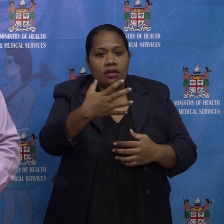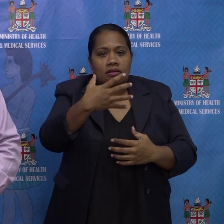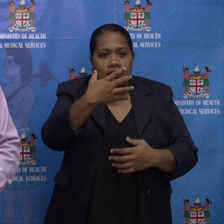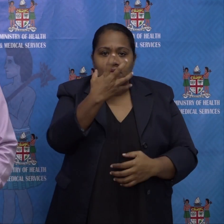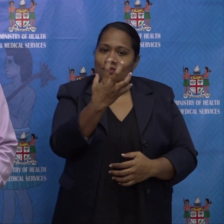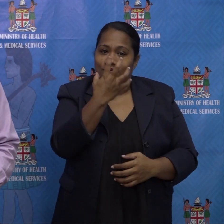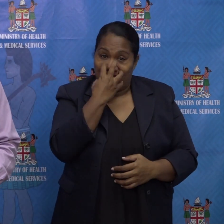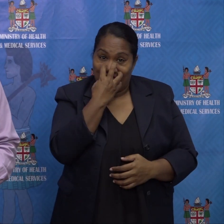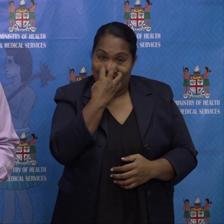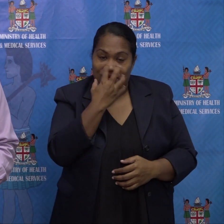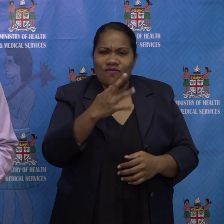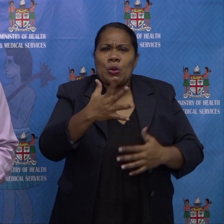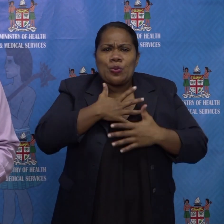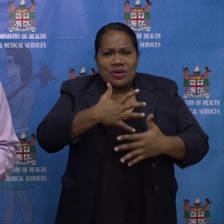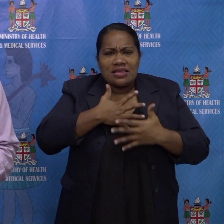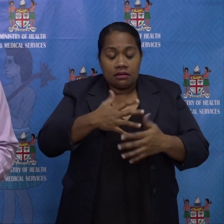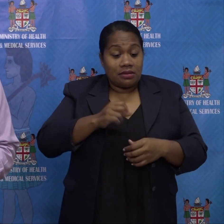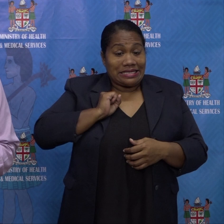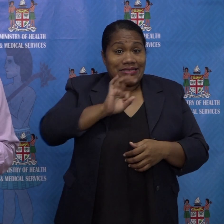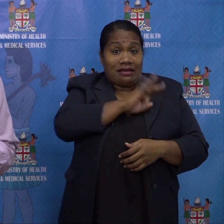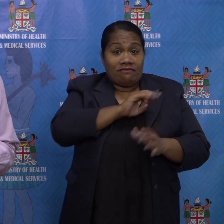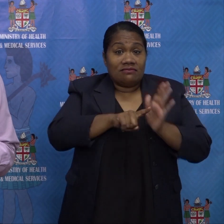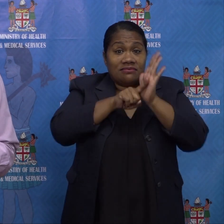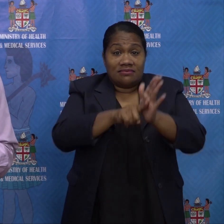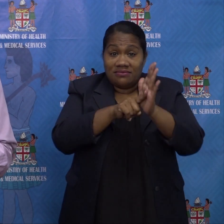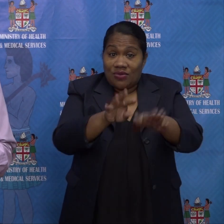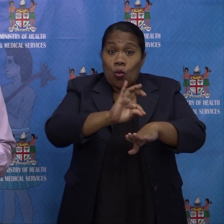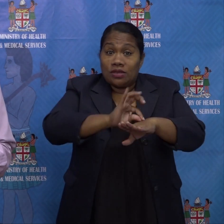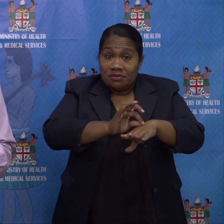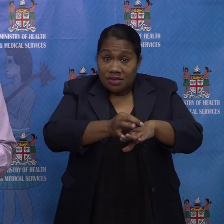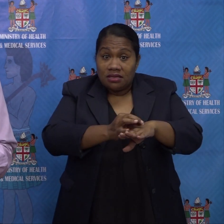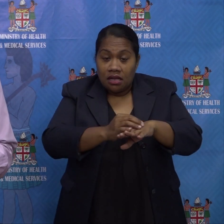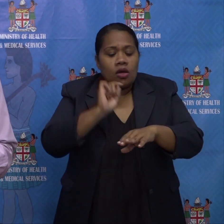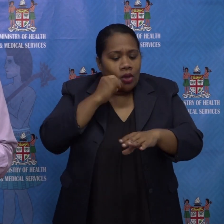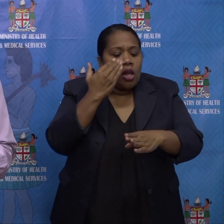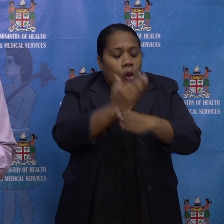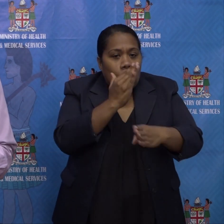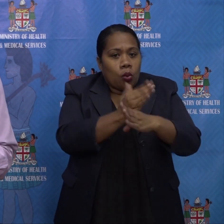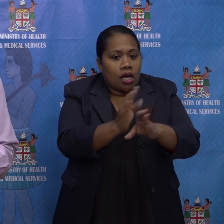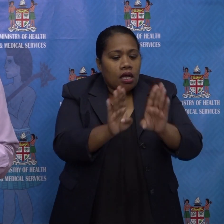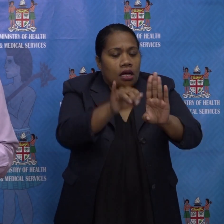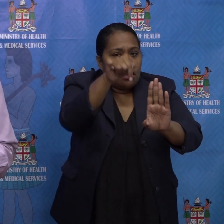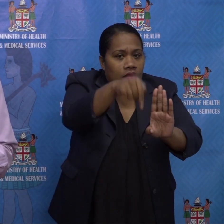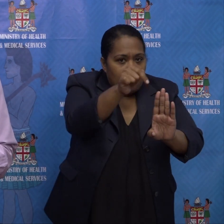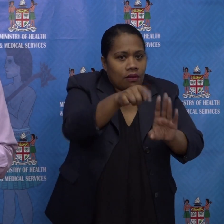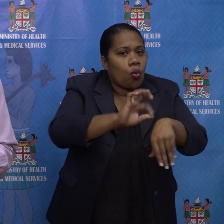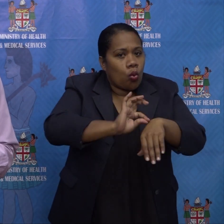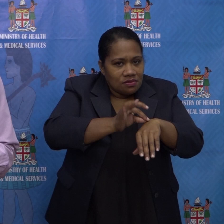The staff of Lota Hospital will be accommodated and work within the hospital while contact